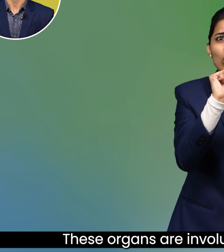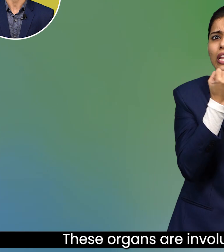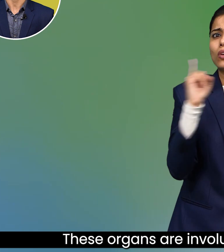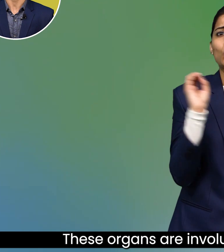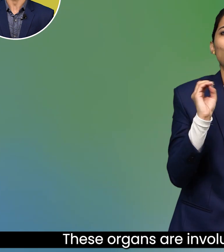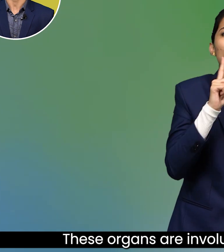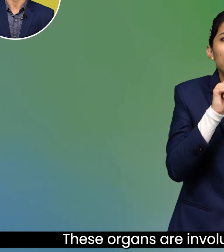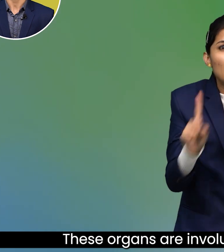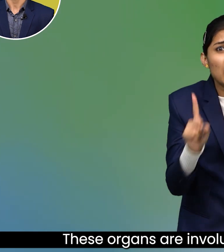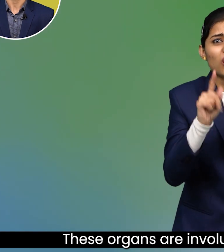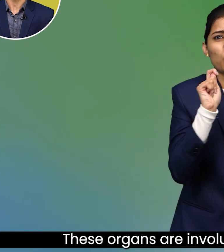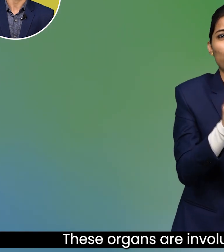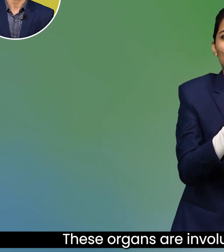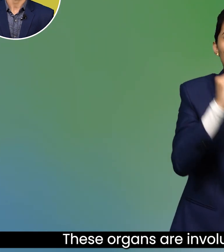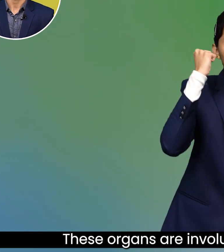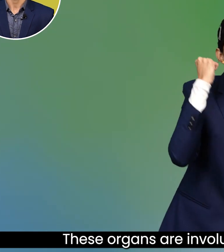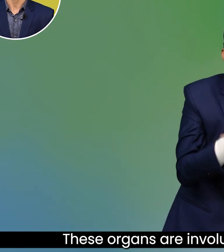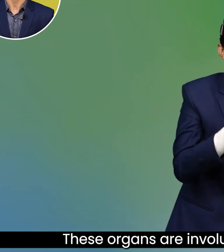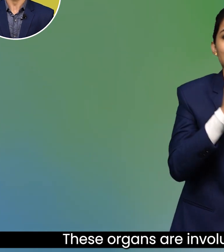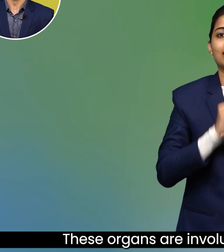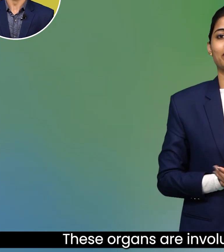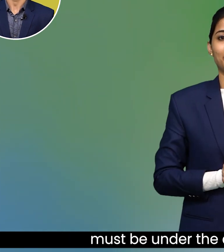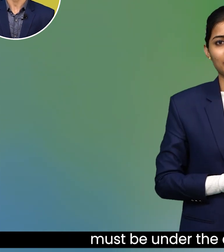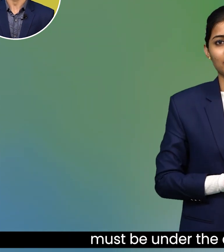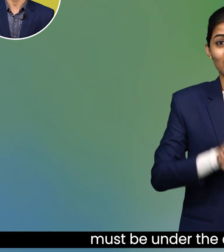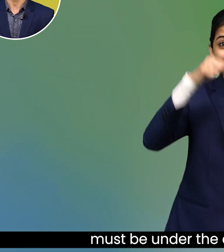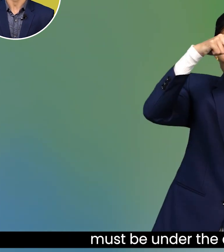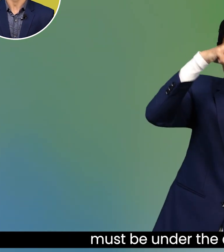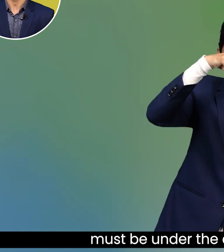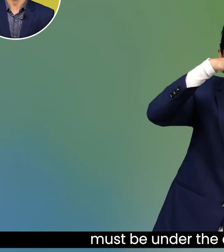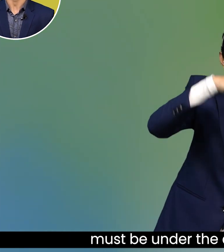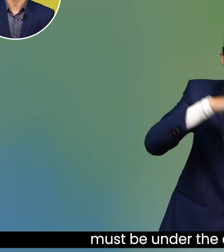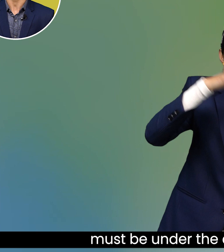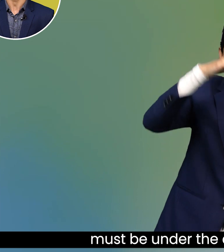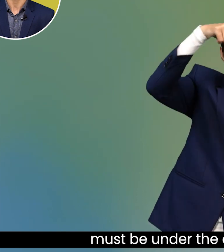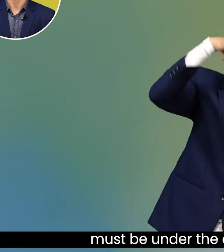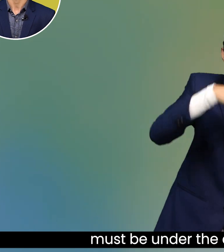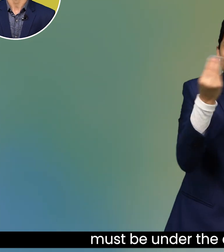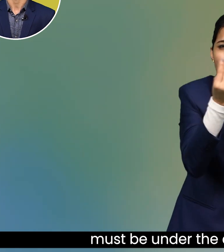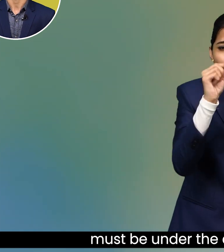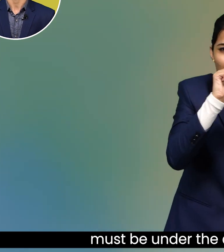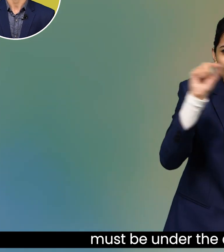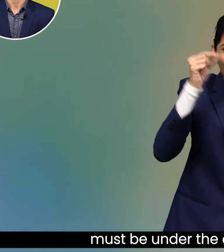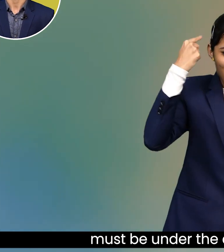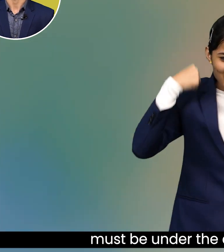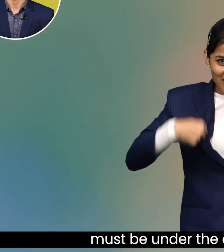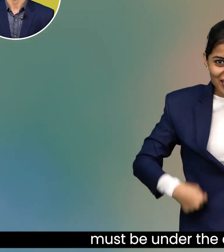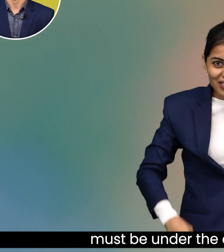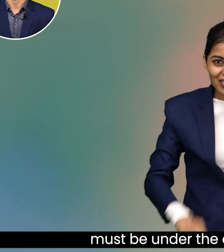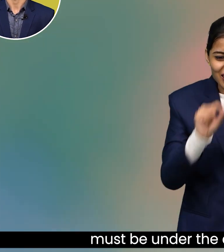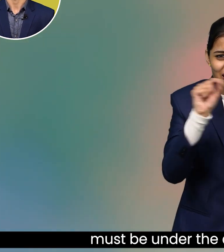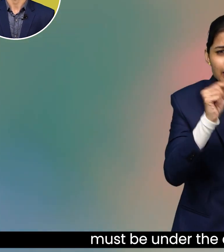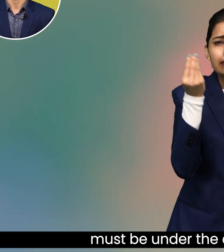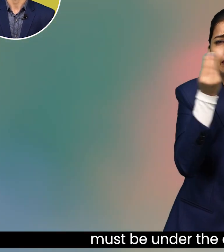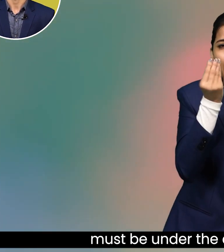organs are involuntary, but their functioning must be under the control of some nerves.